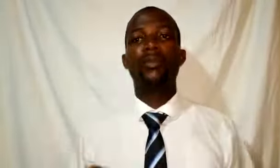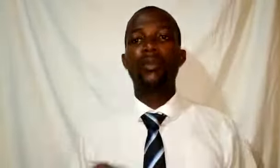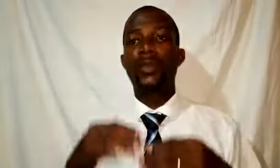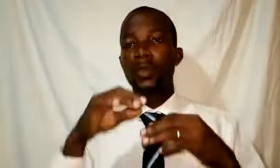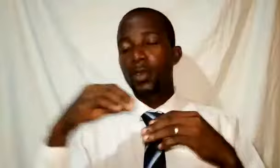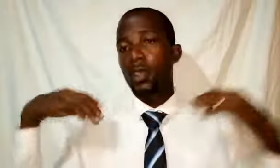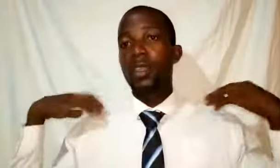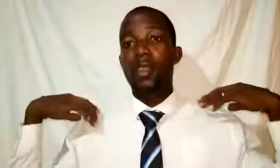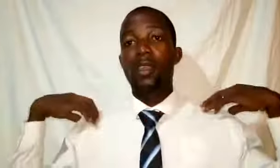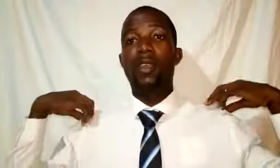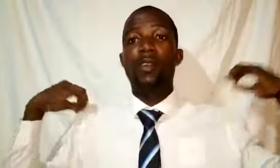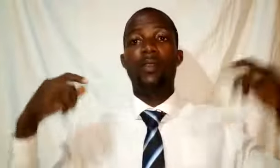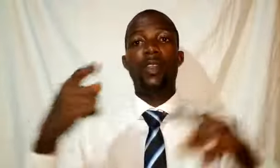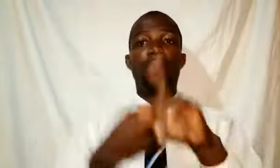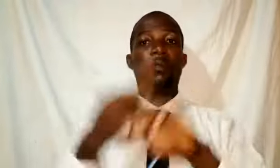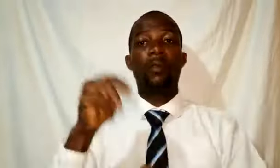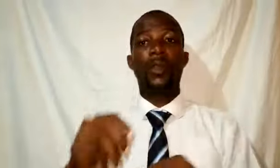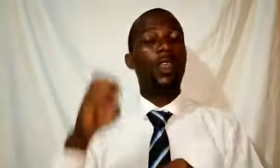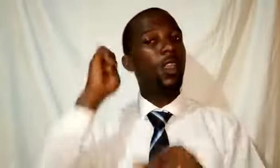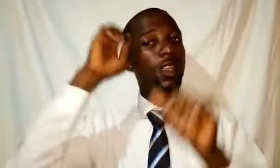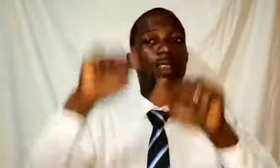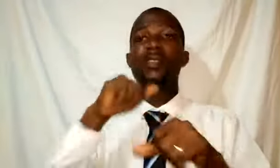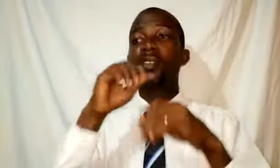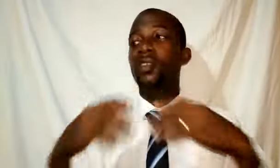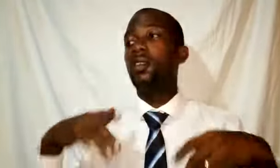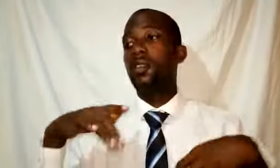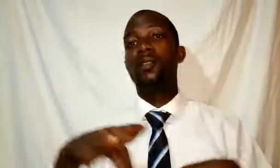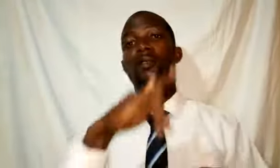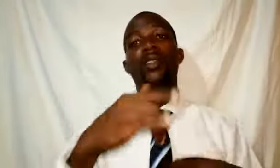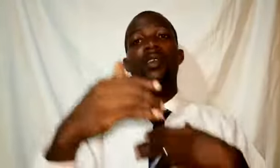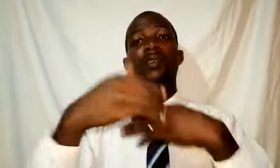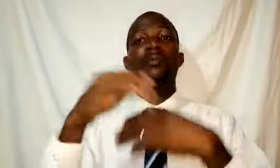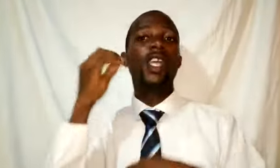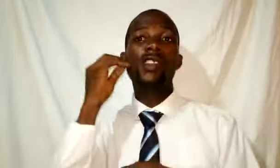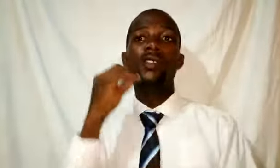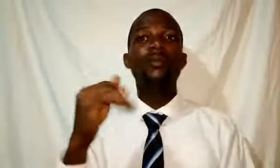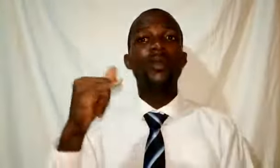was now unable to fly back home. Sensing danger,